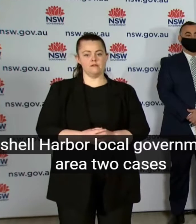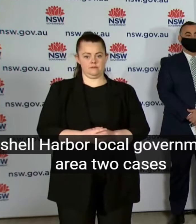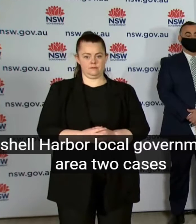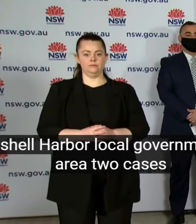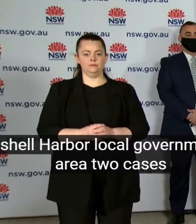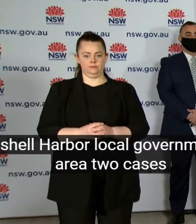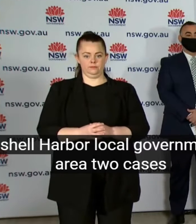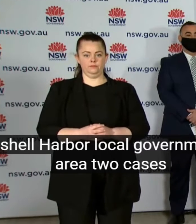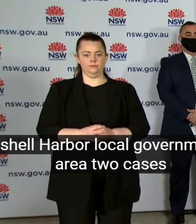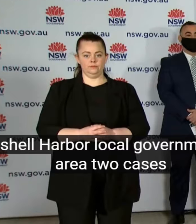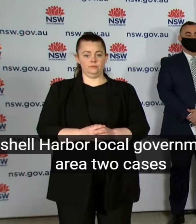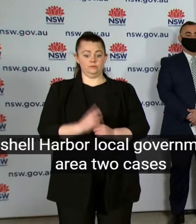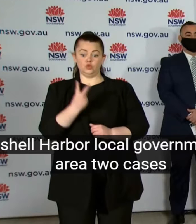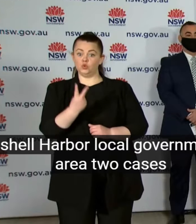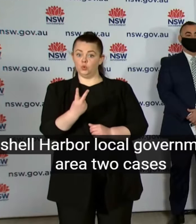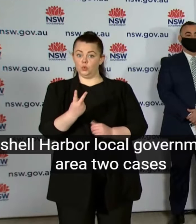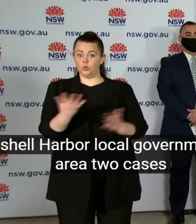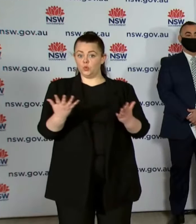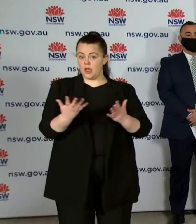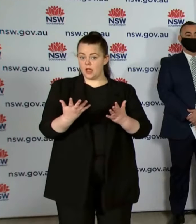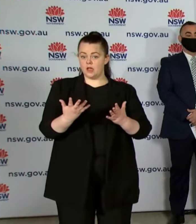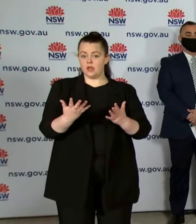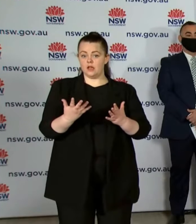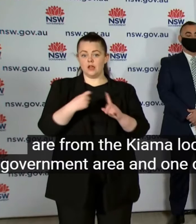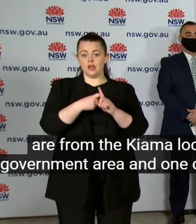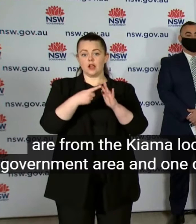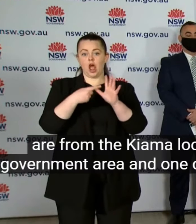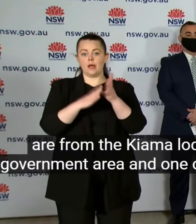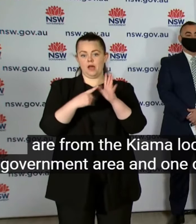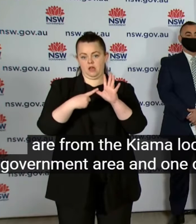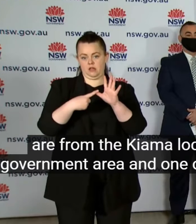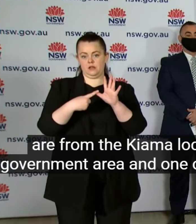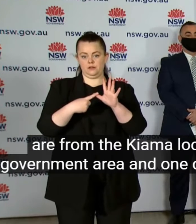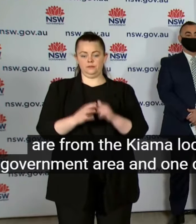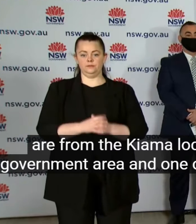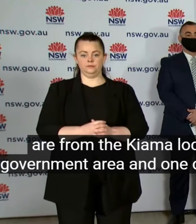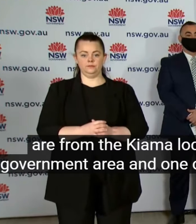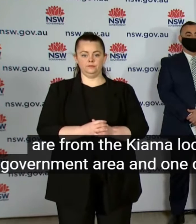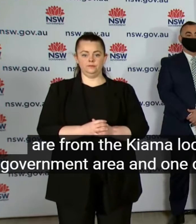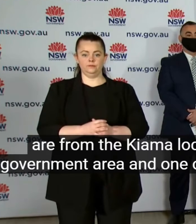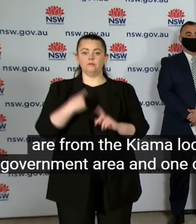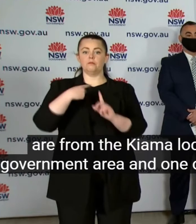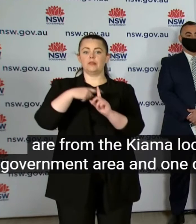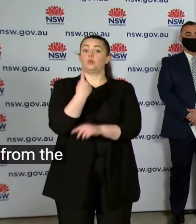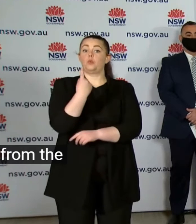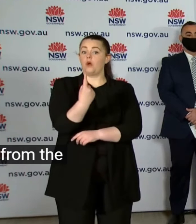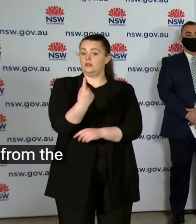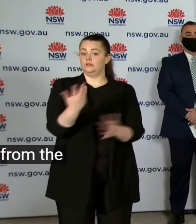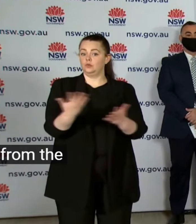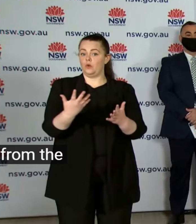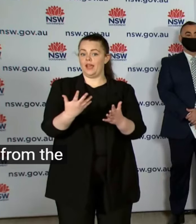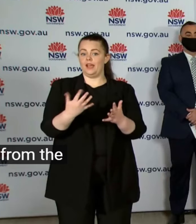area. 2 cases are from the Kiama local government area, and 1 case is from